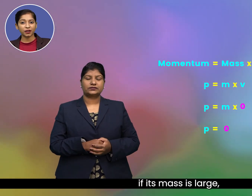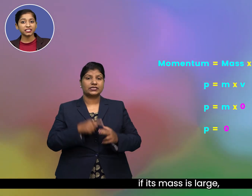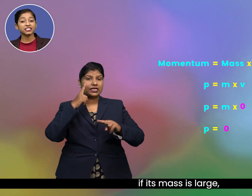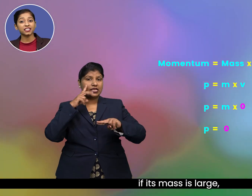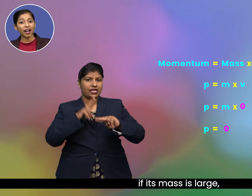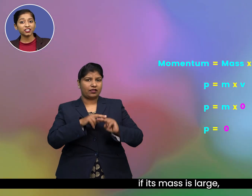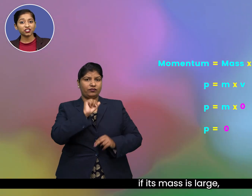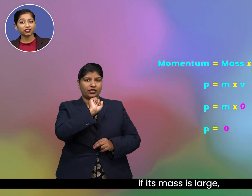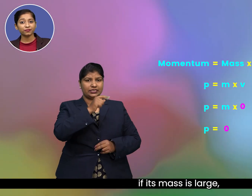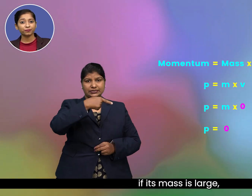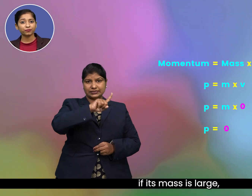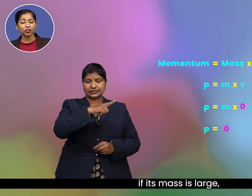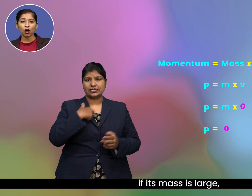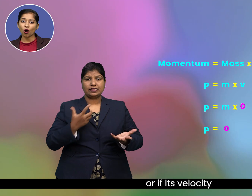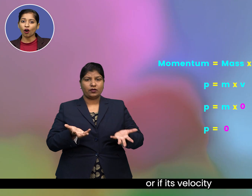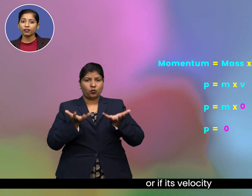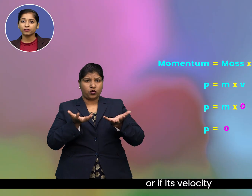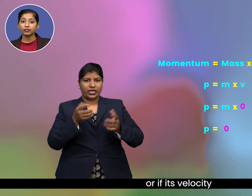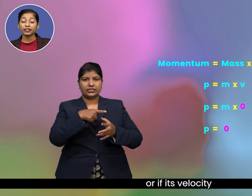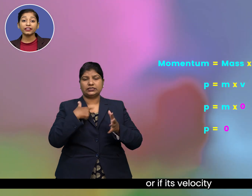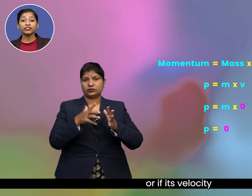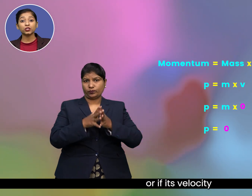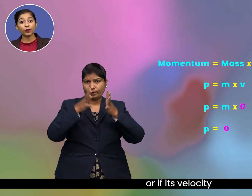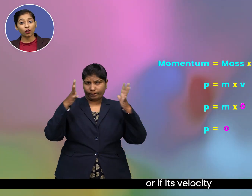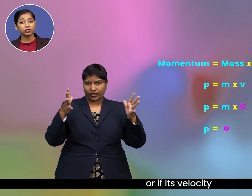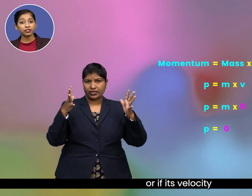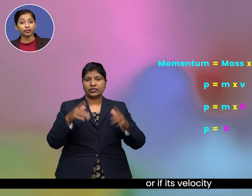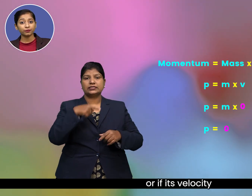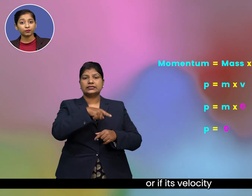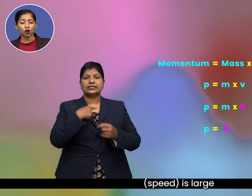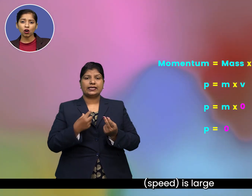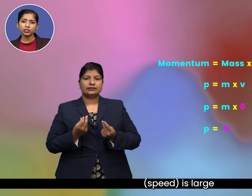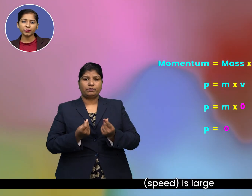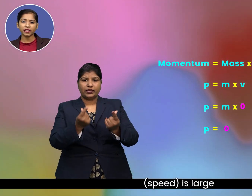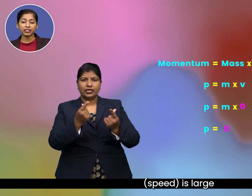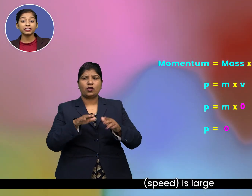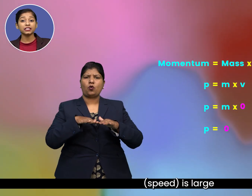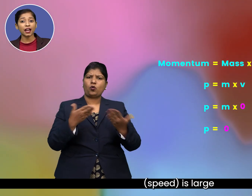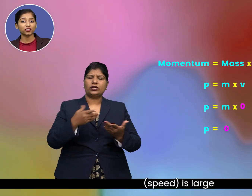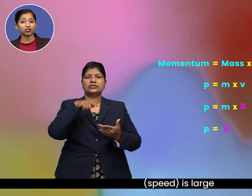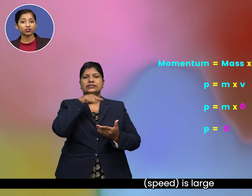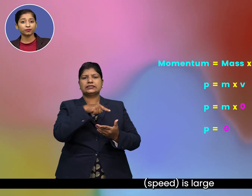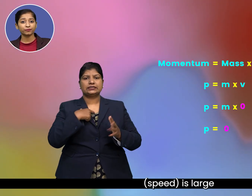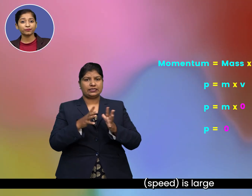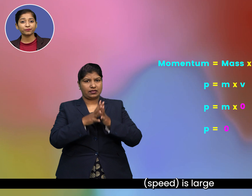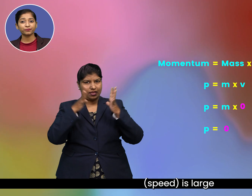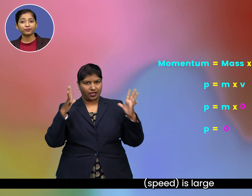If its mass is large, or if its velocity or speed is